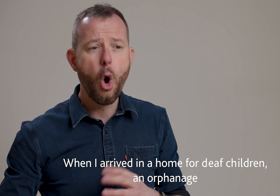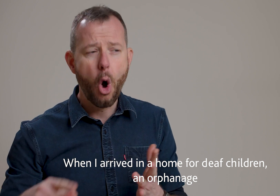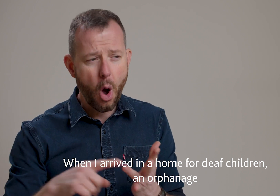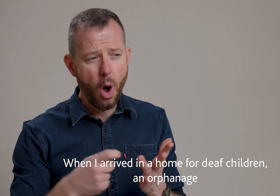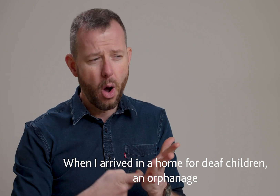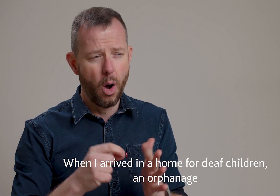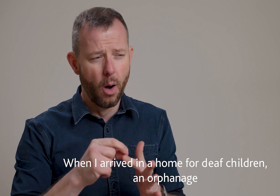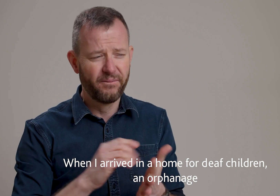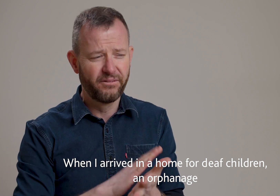children.